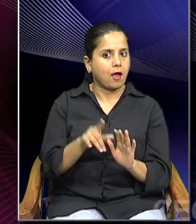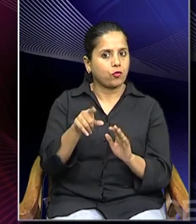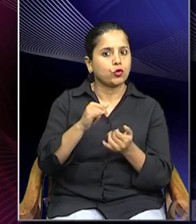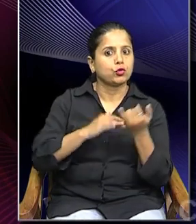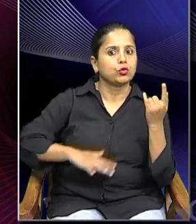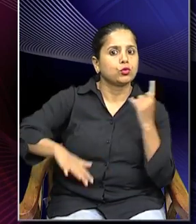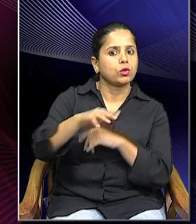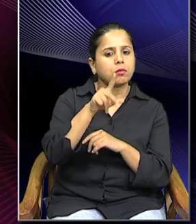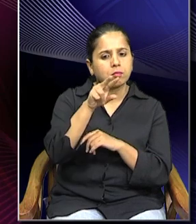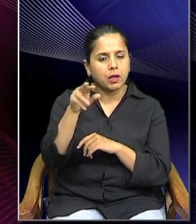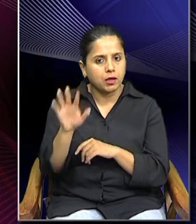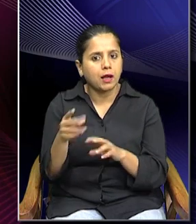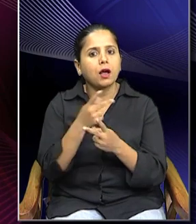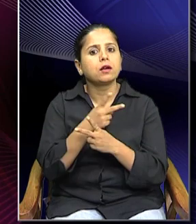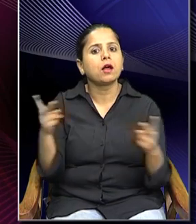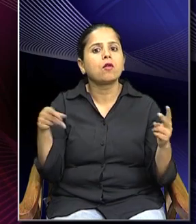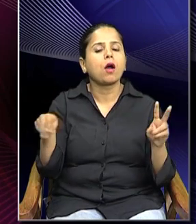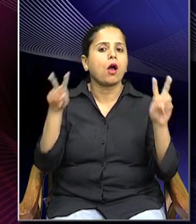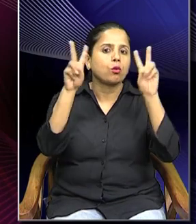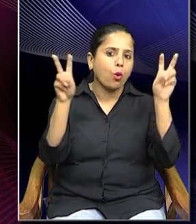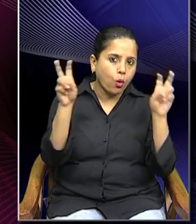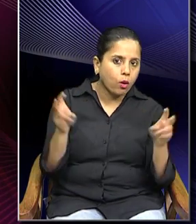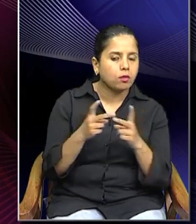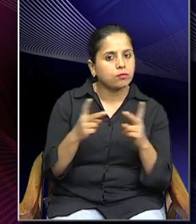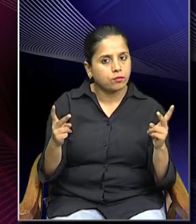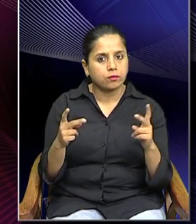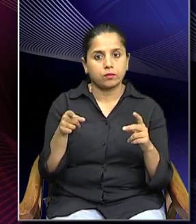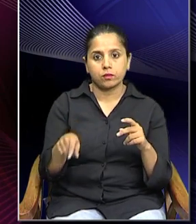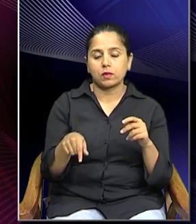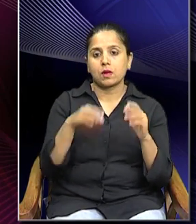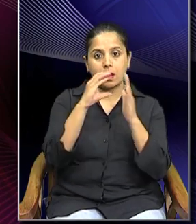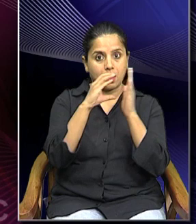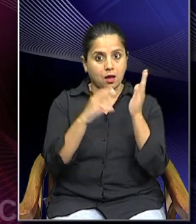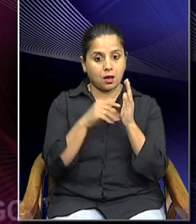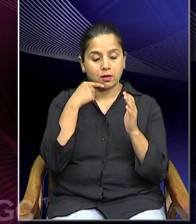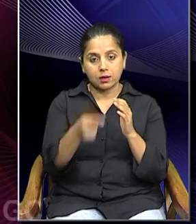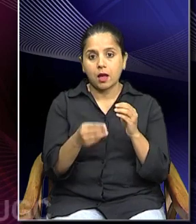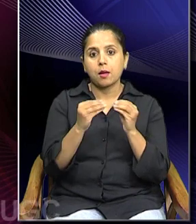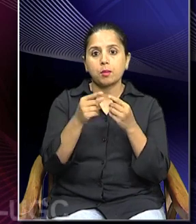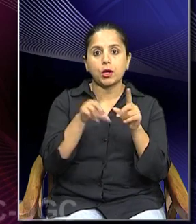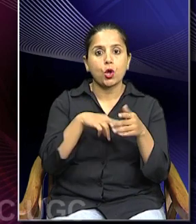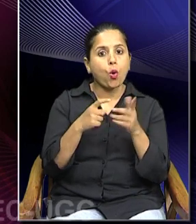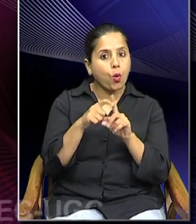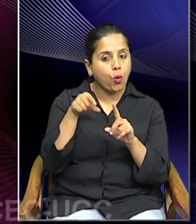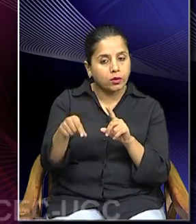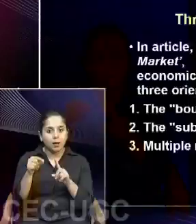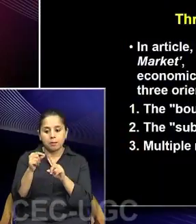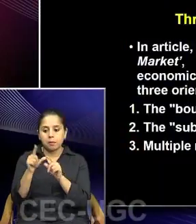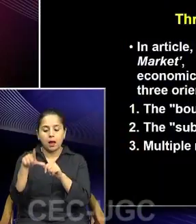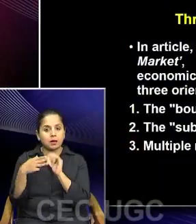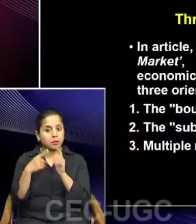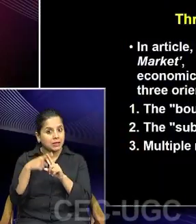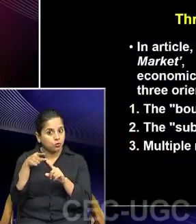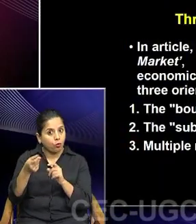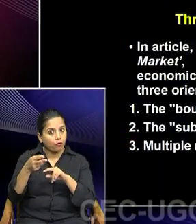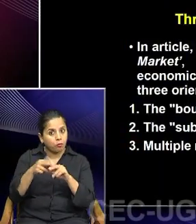social meaning in different contexts. In article called Beyond the Polemics of Market,